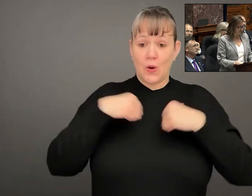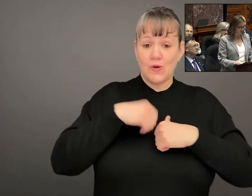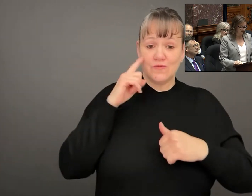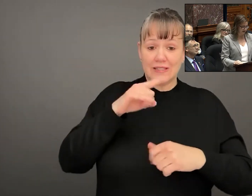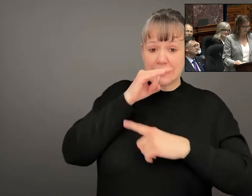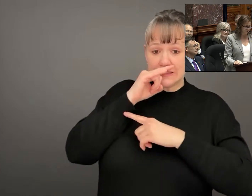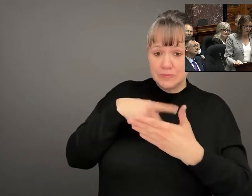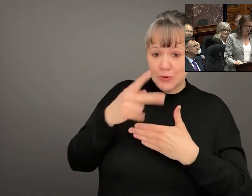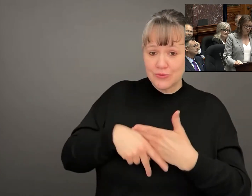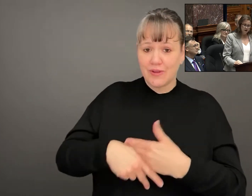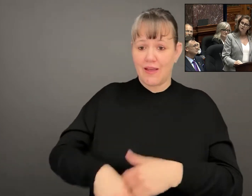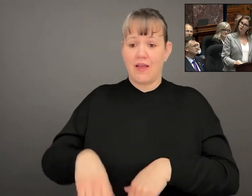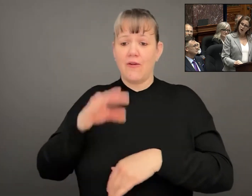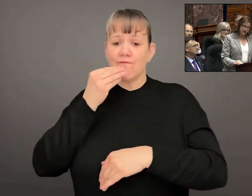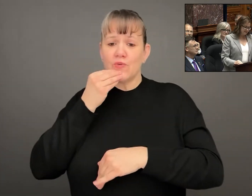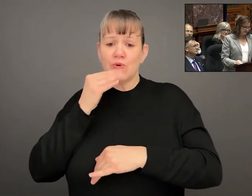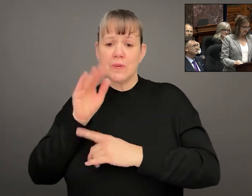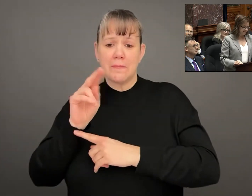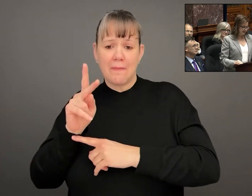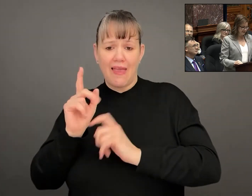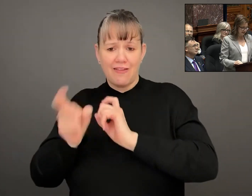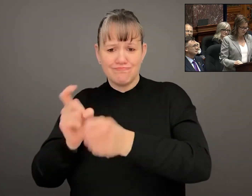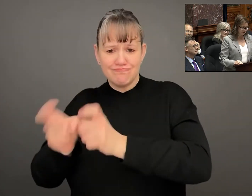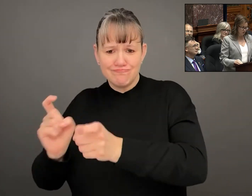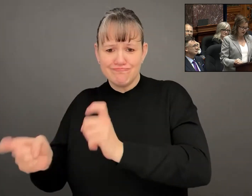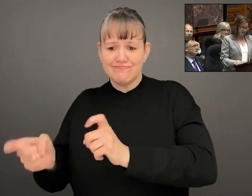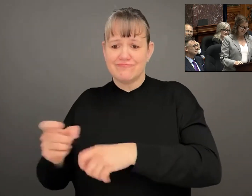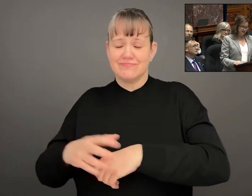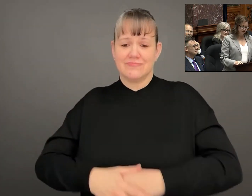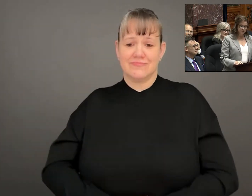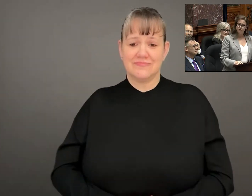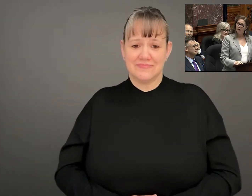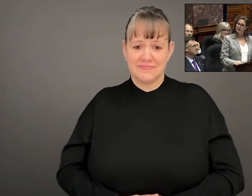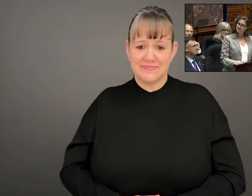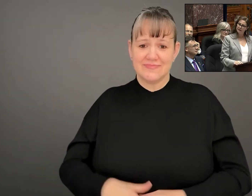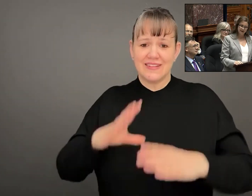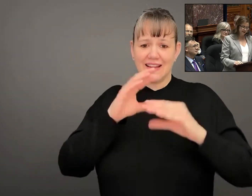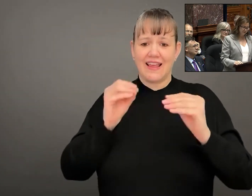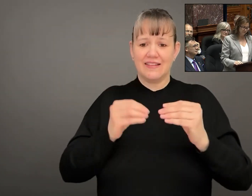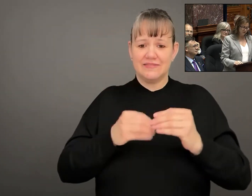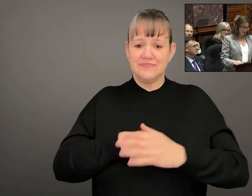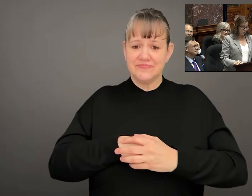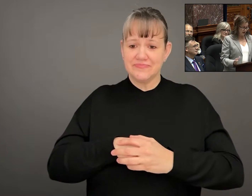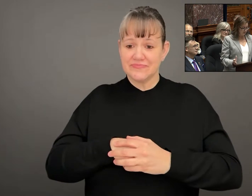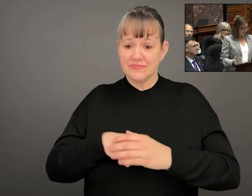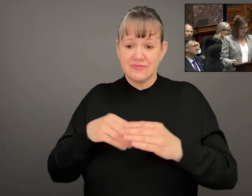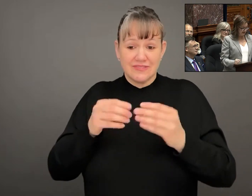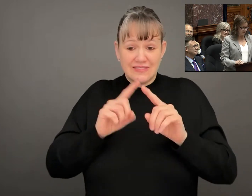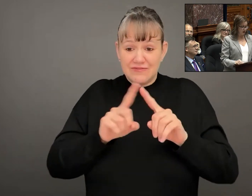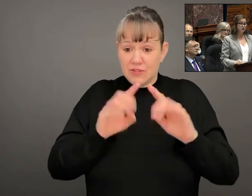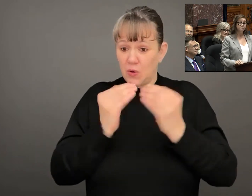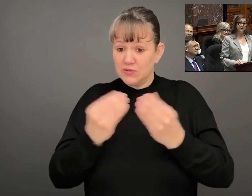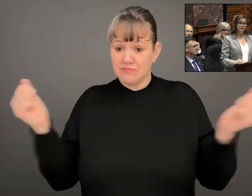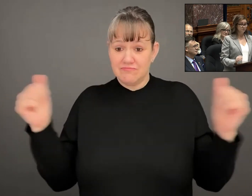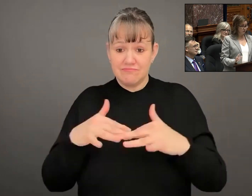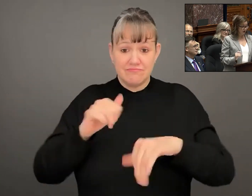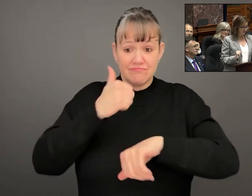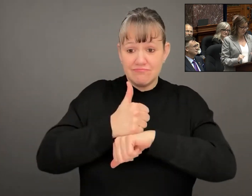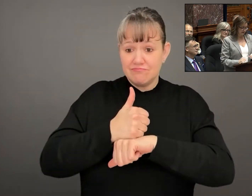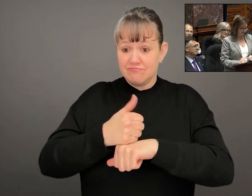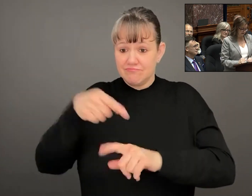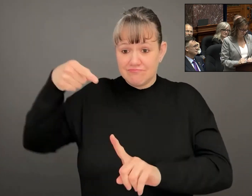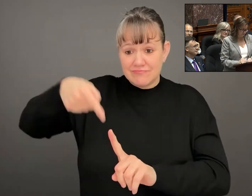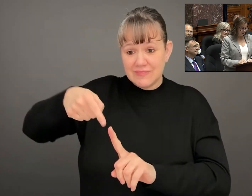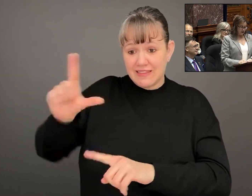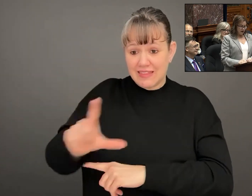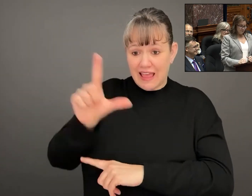Langley community. So why is it that teams and organizations are flocking to Langley? Well, it is arguably the most awesome